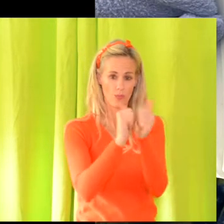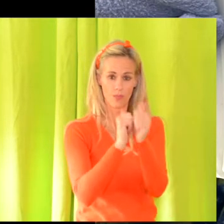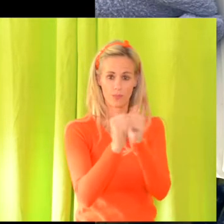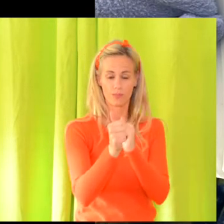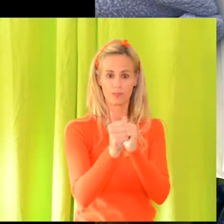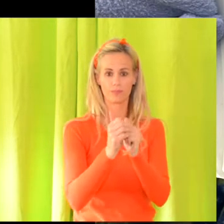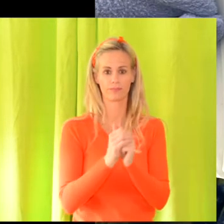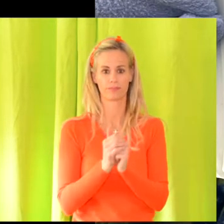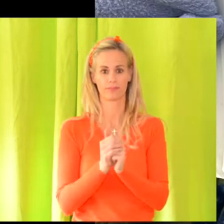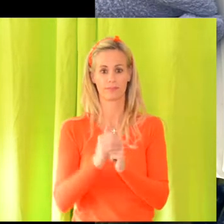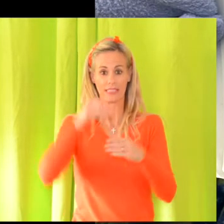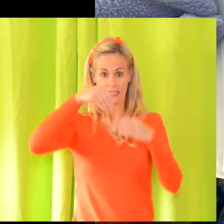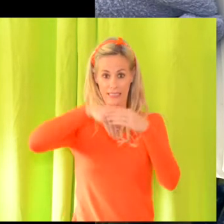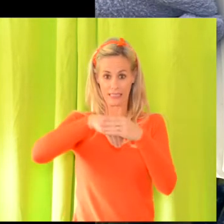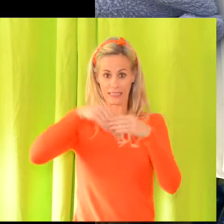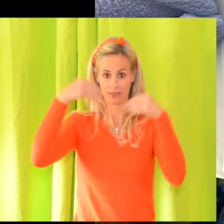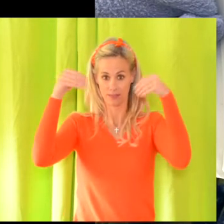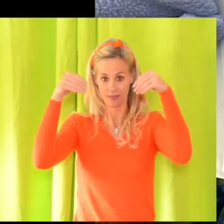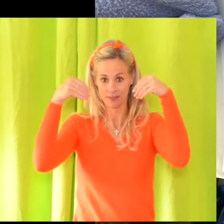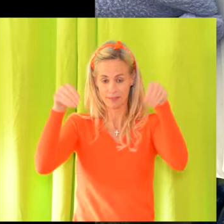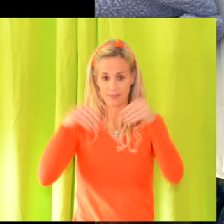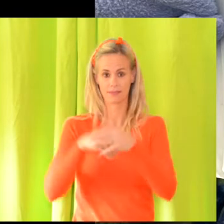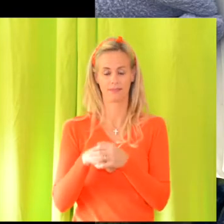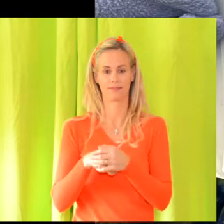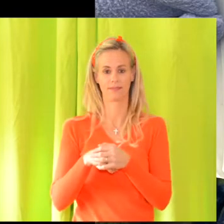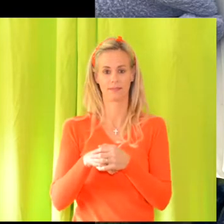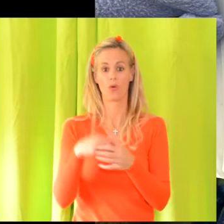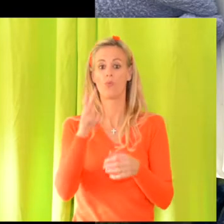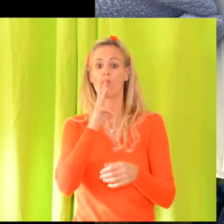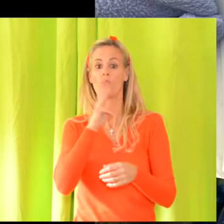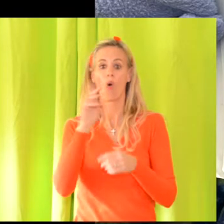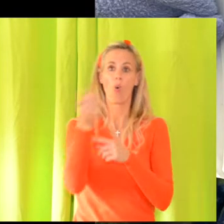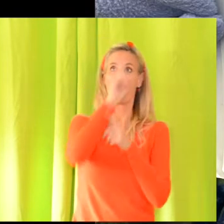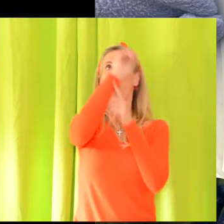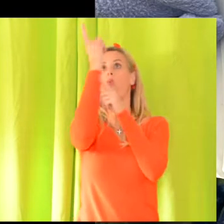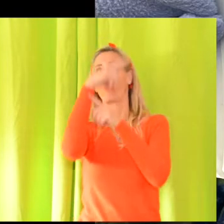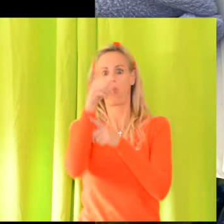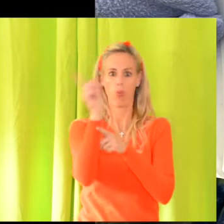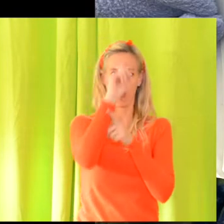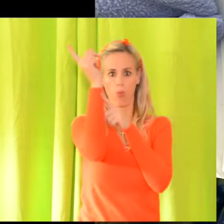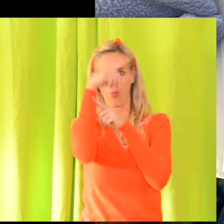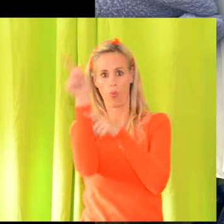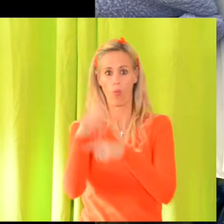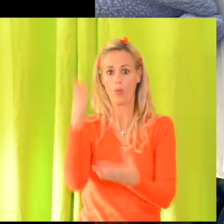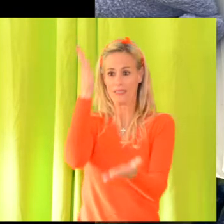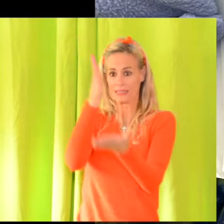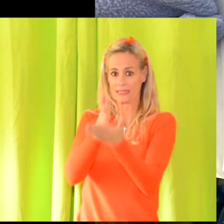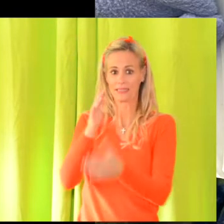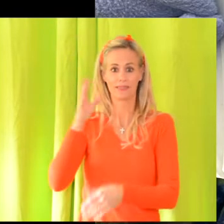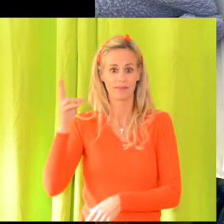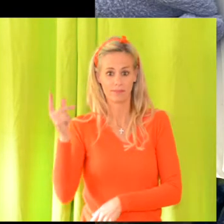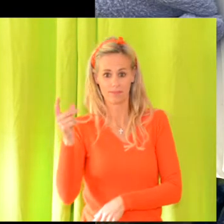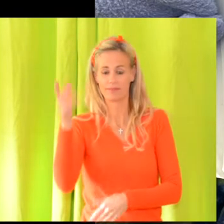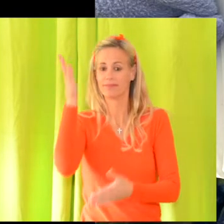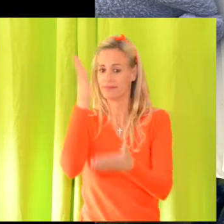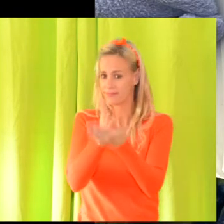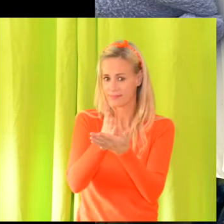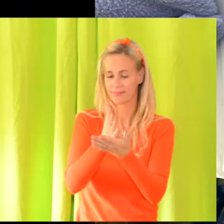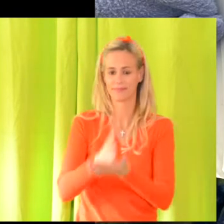Chasing, racing, in the shop. Hoses spraying. Stop, dog,